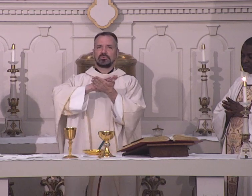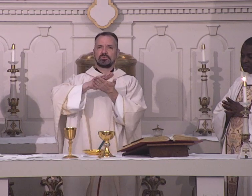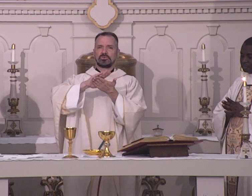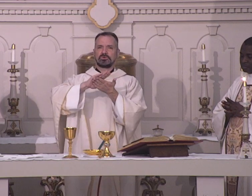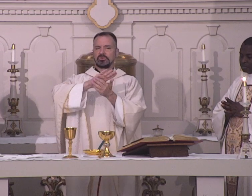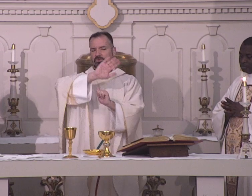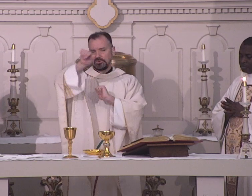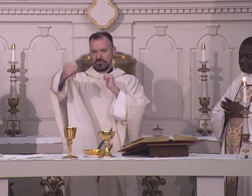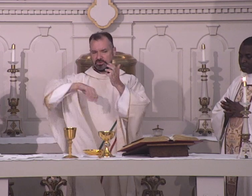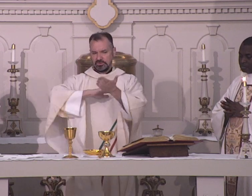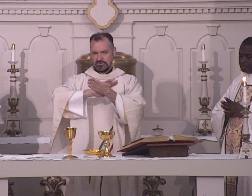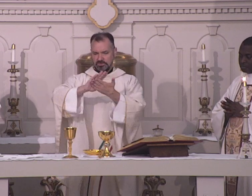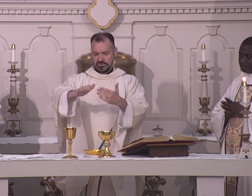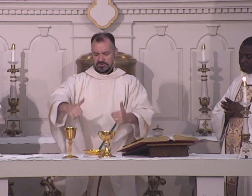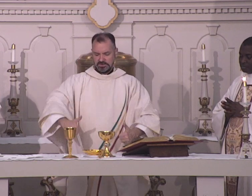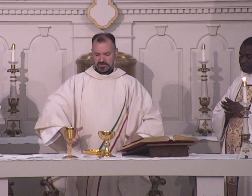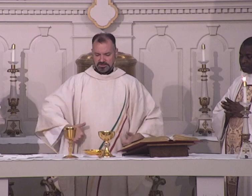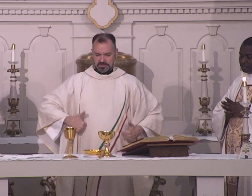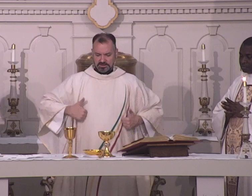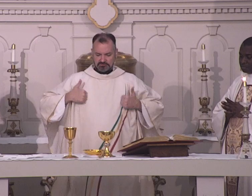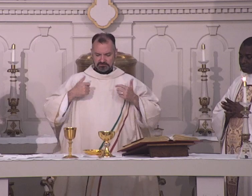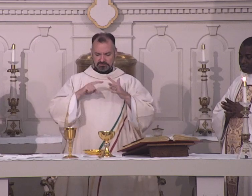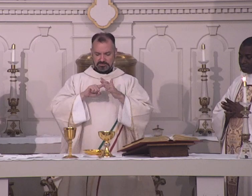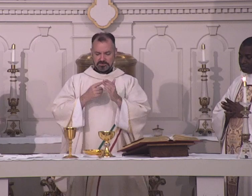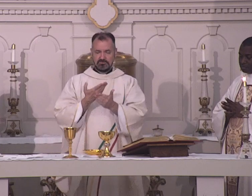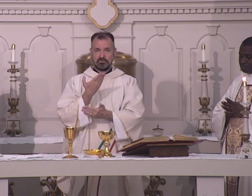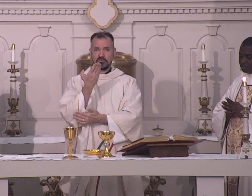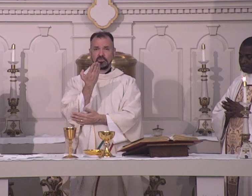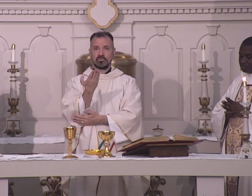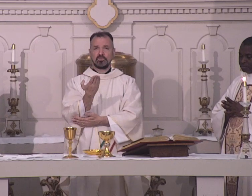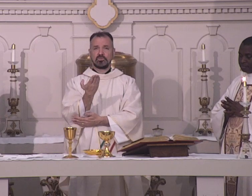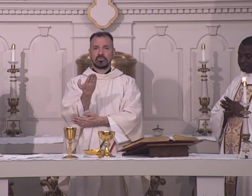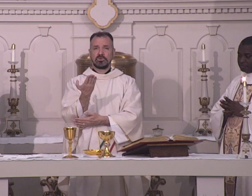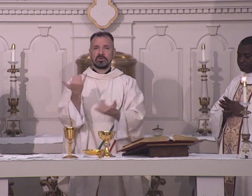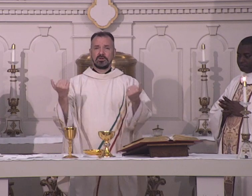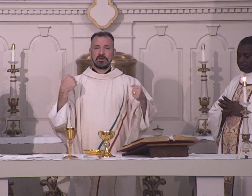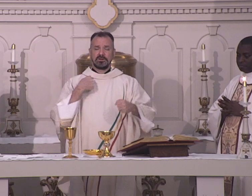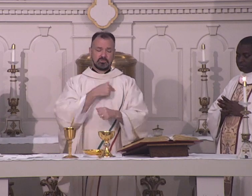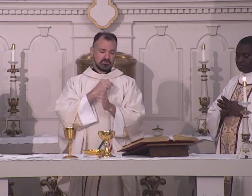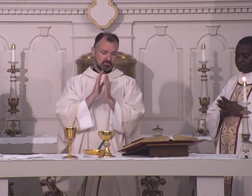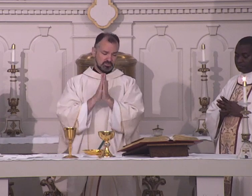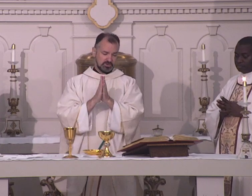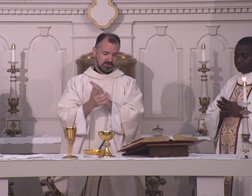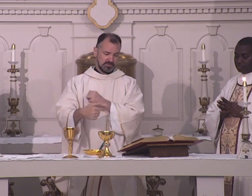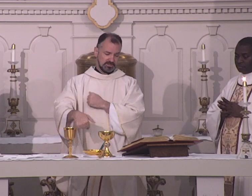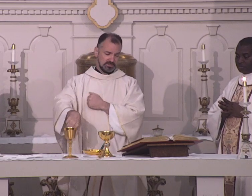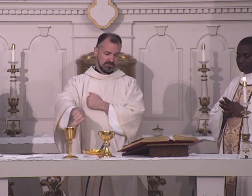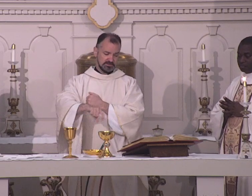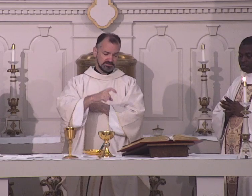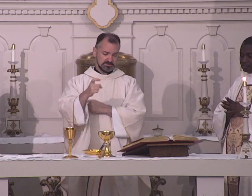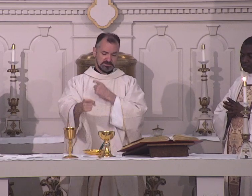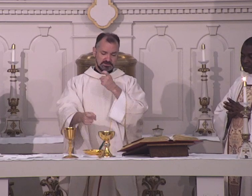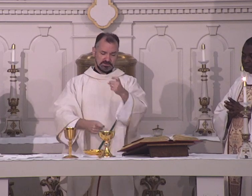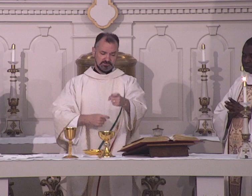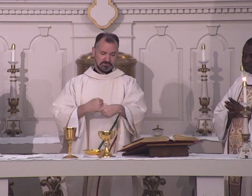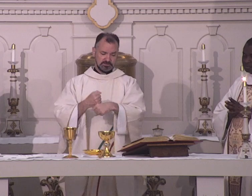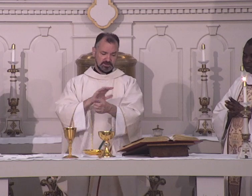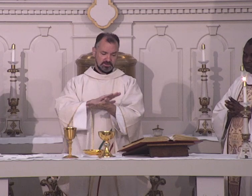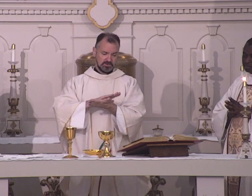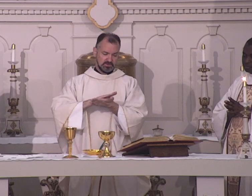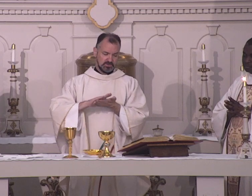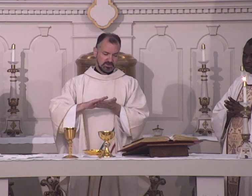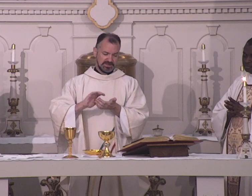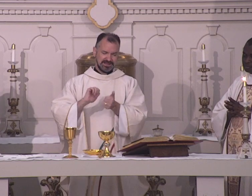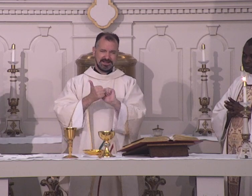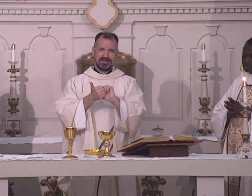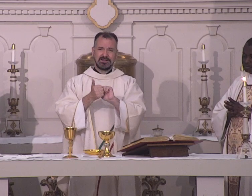You are indeed holy, O Lord, the fount of all holiness. Make holy, therefore, these